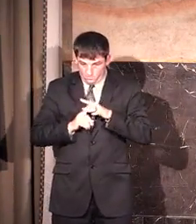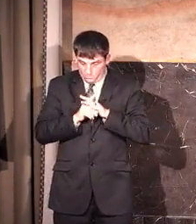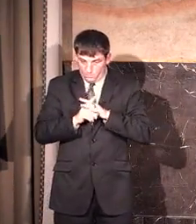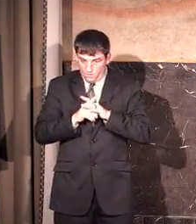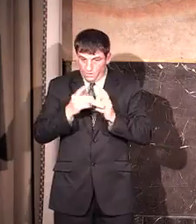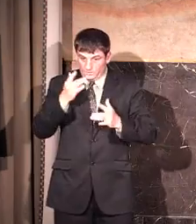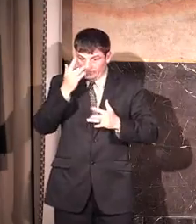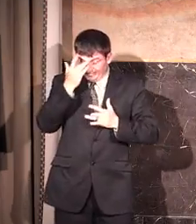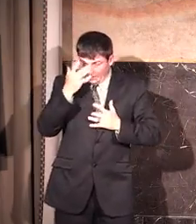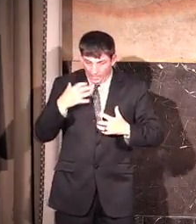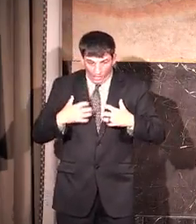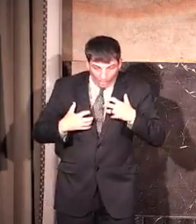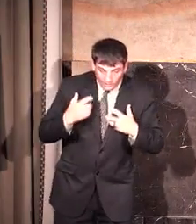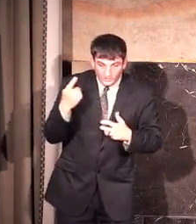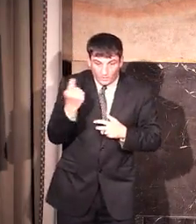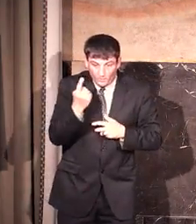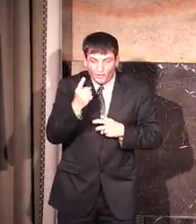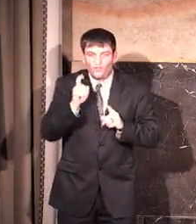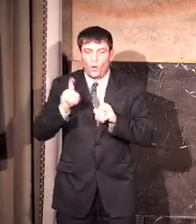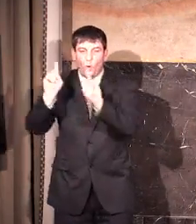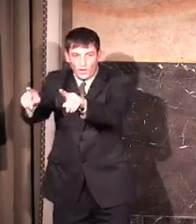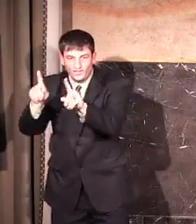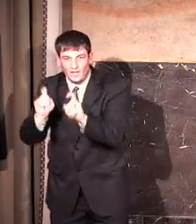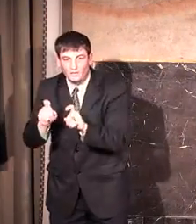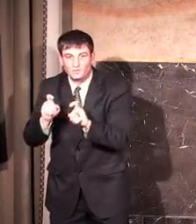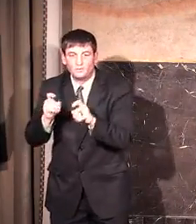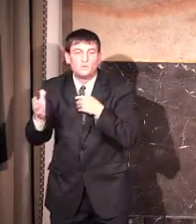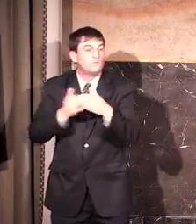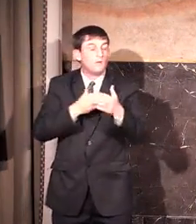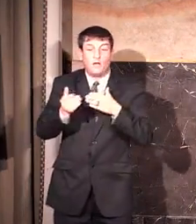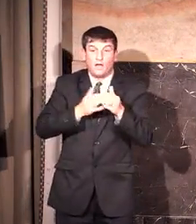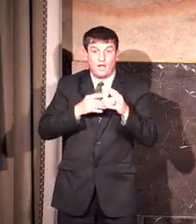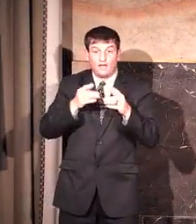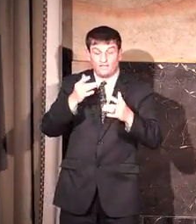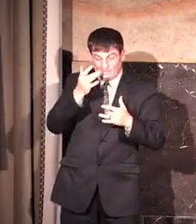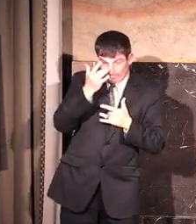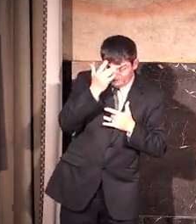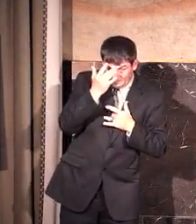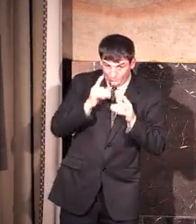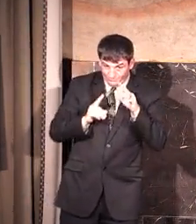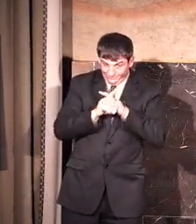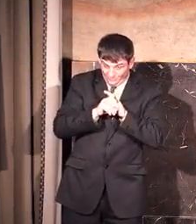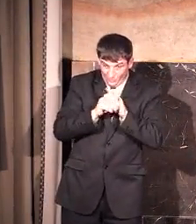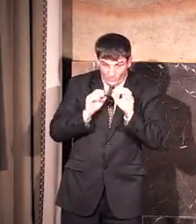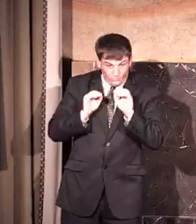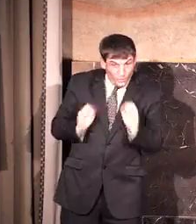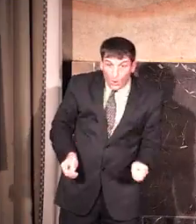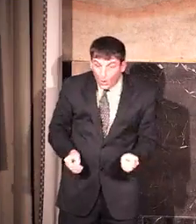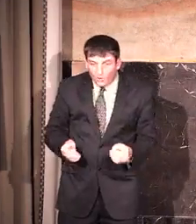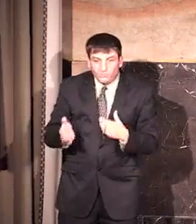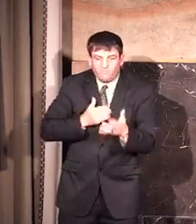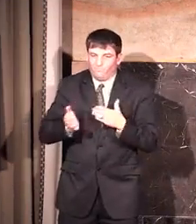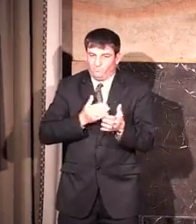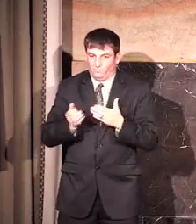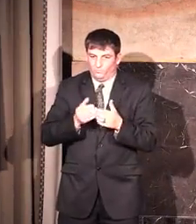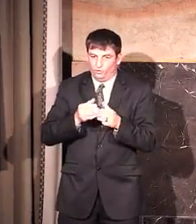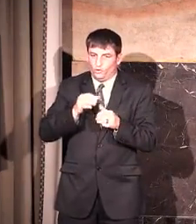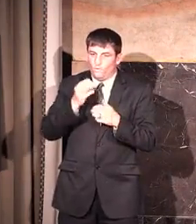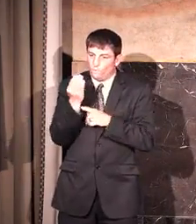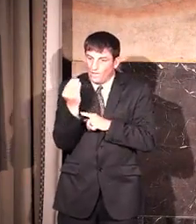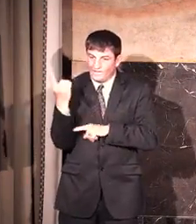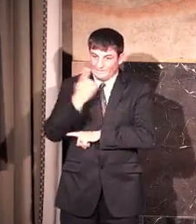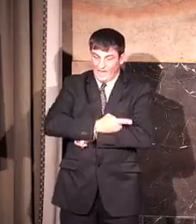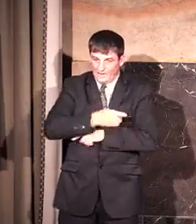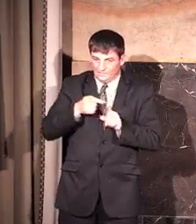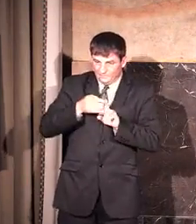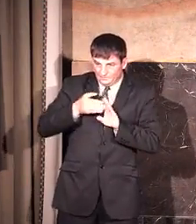But whether you develop symptoms or not, understand that for the next 14 days, you really shouldn't be out there in contact with